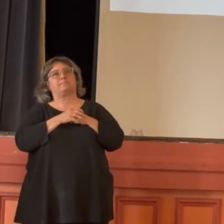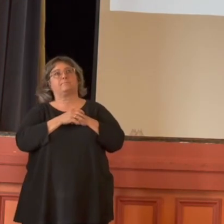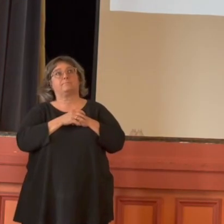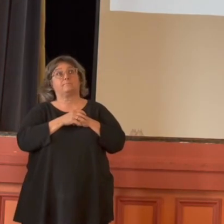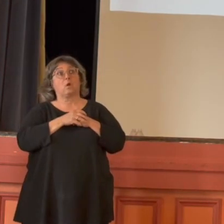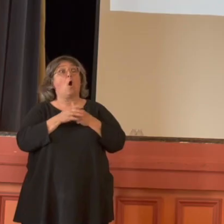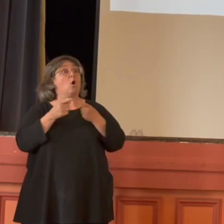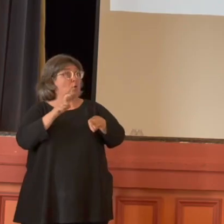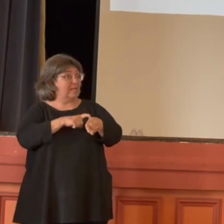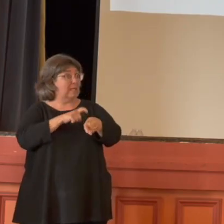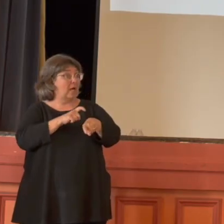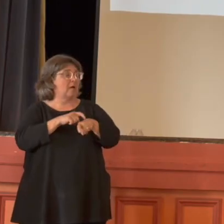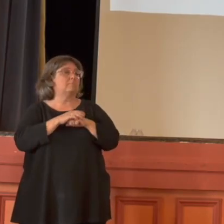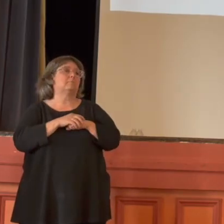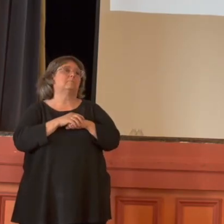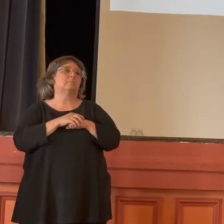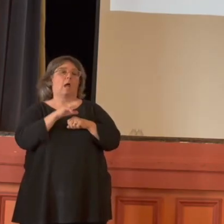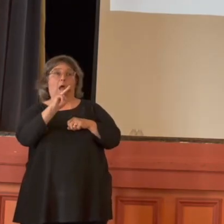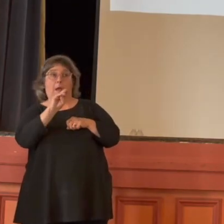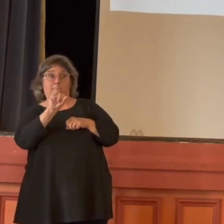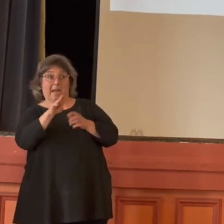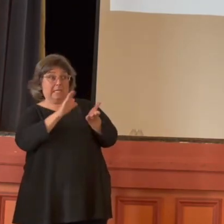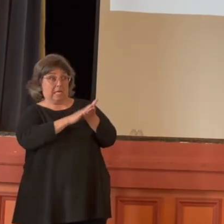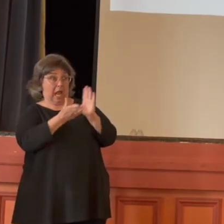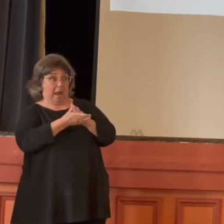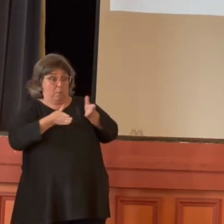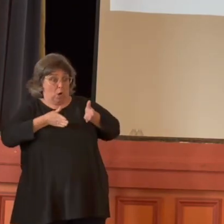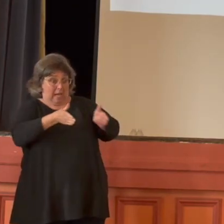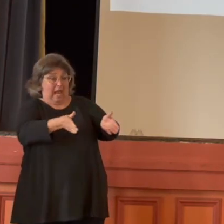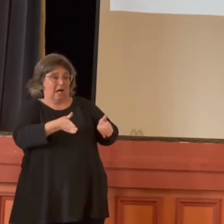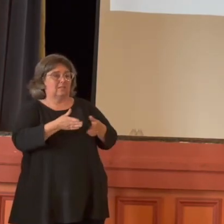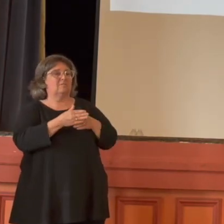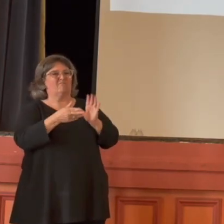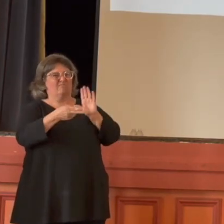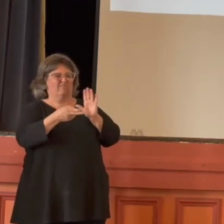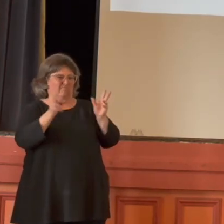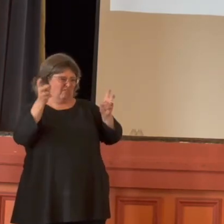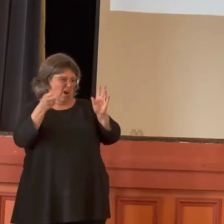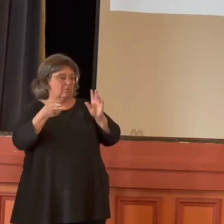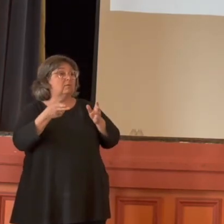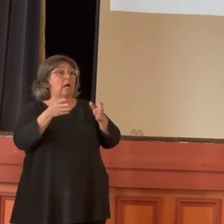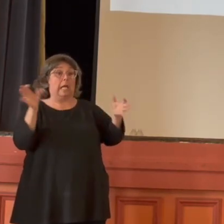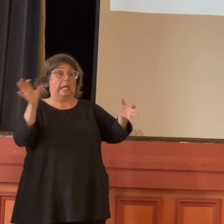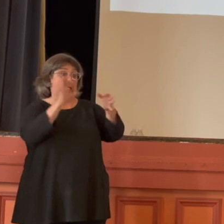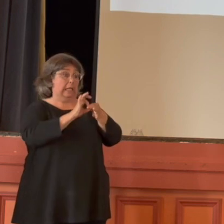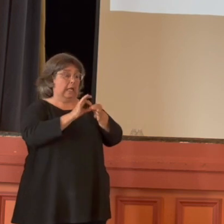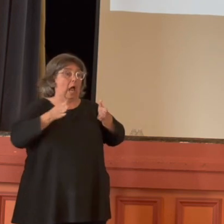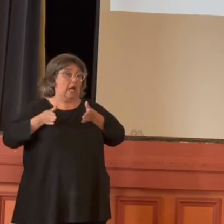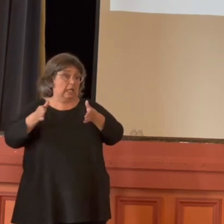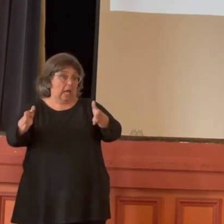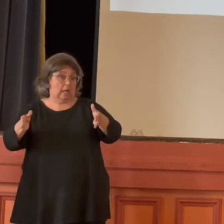During this period as well, that Main and Hamburg Canal that I talked about, and a connecting canal,